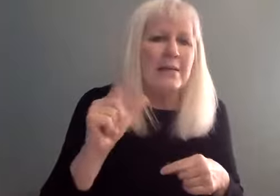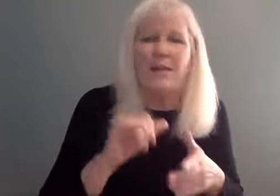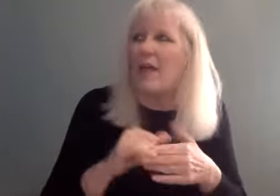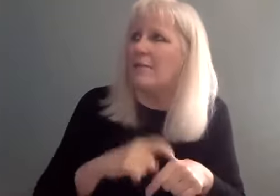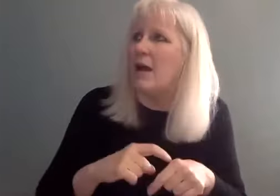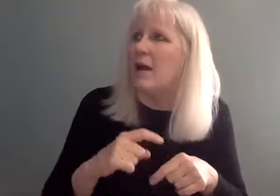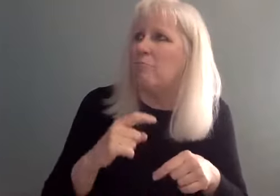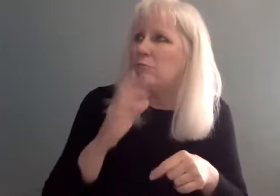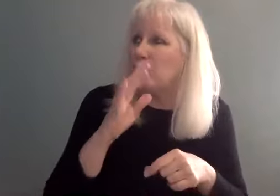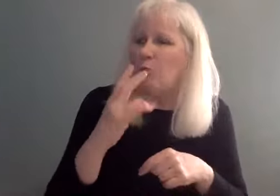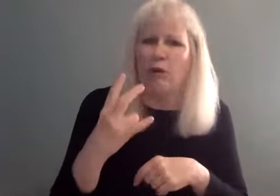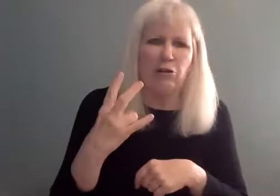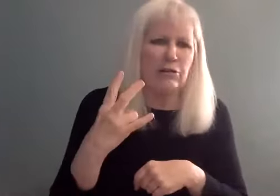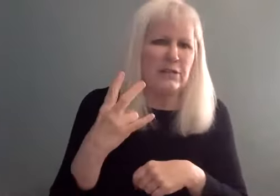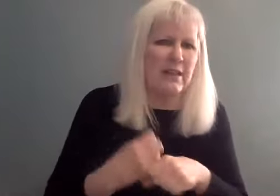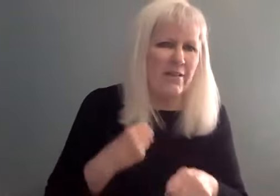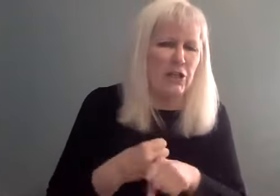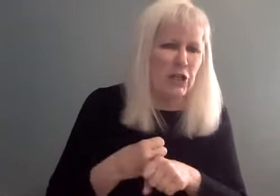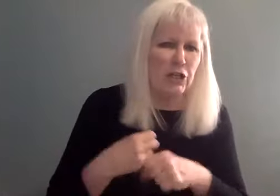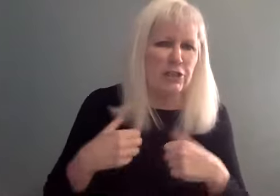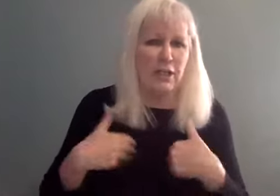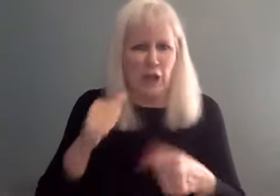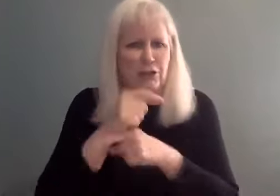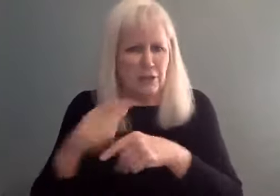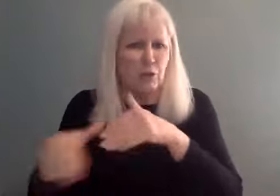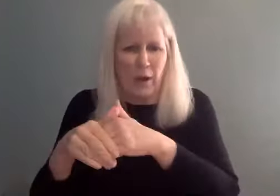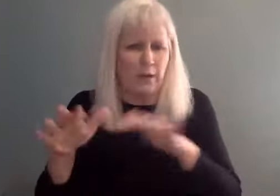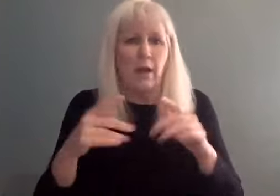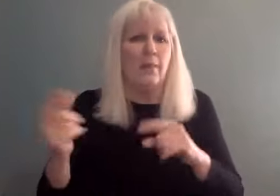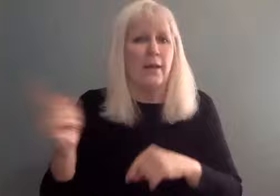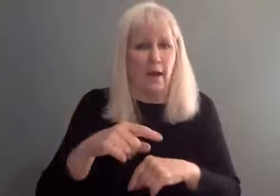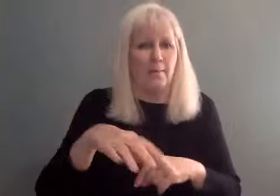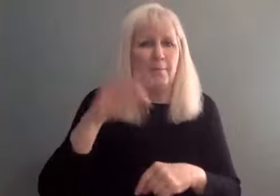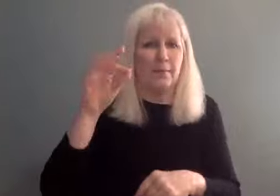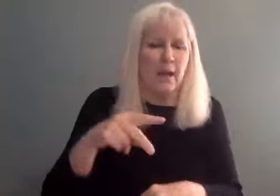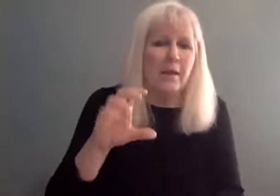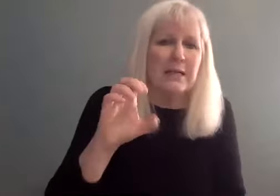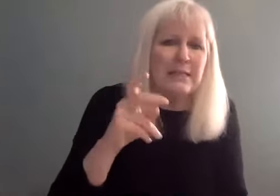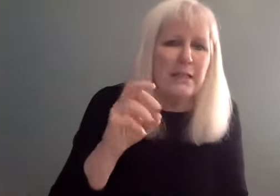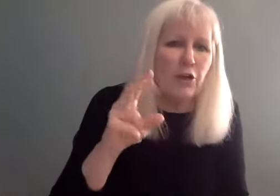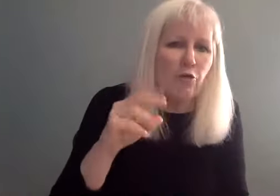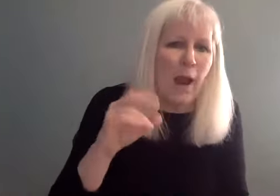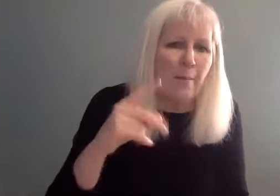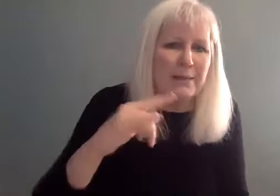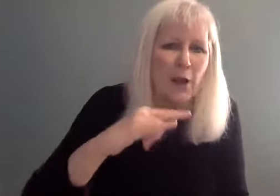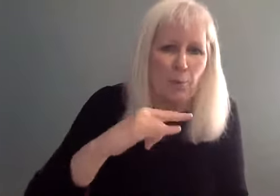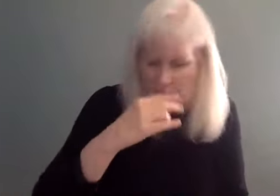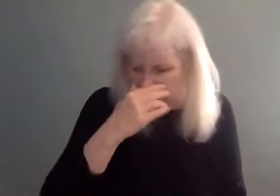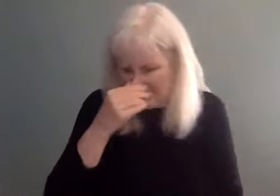so. My younger sister's getting married. So they come pick me up in Cedar Rapids, Iowa. And I was on a